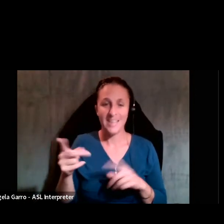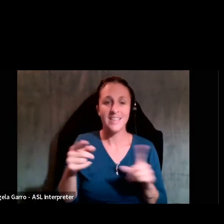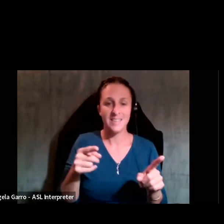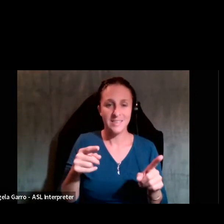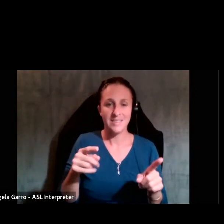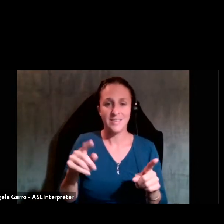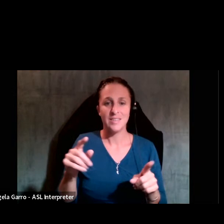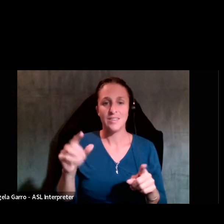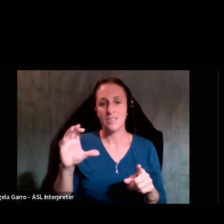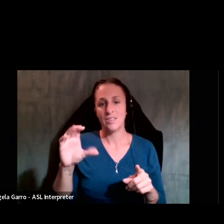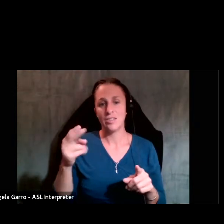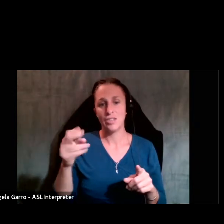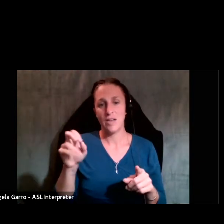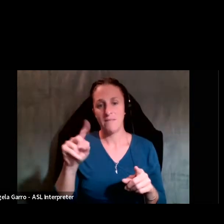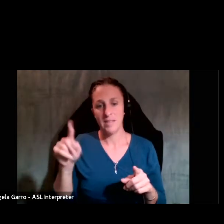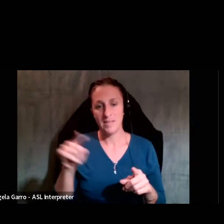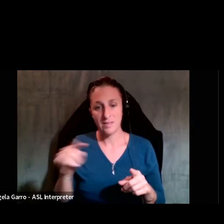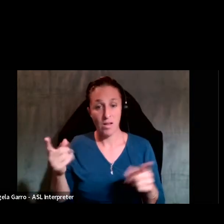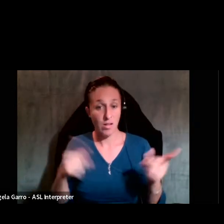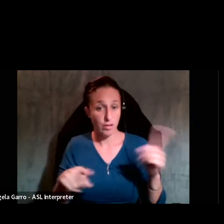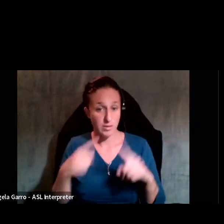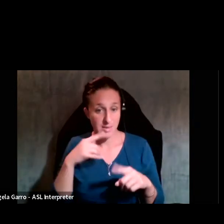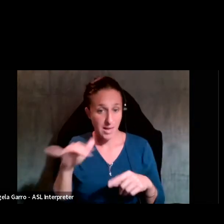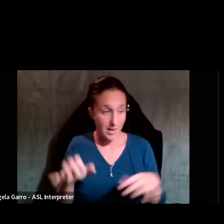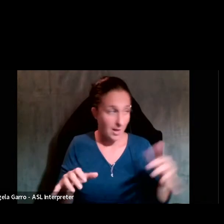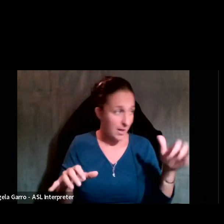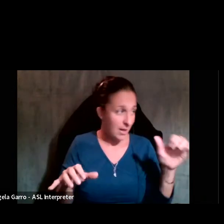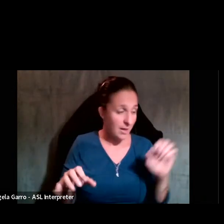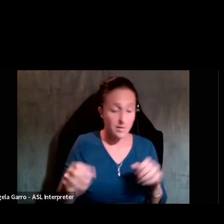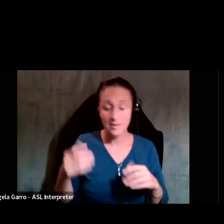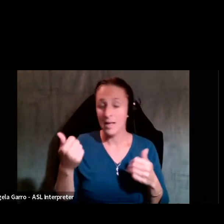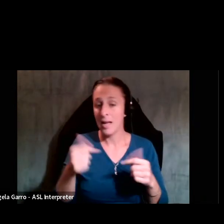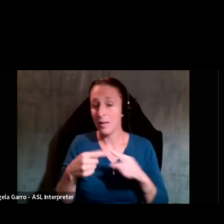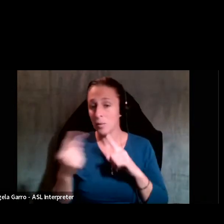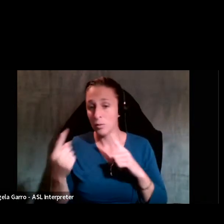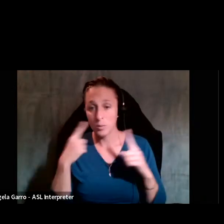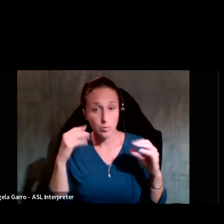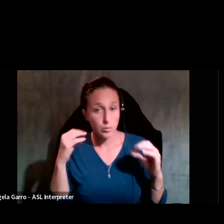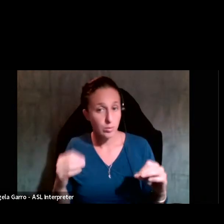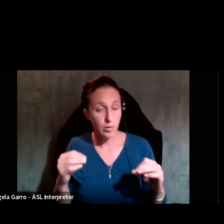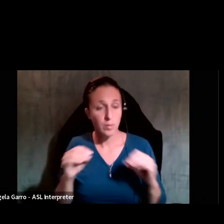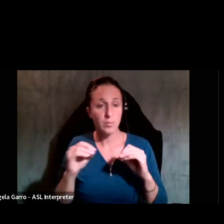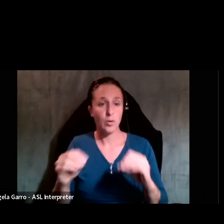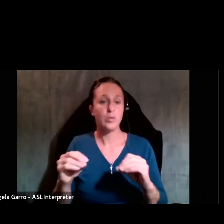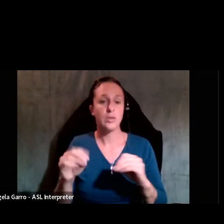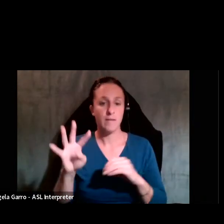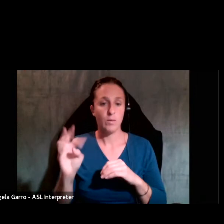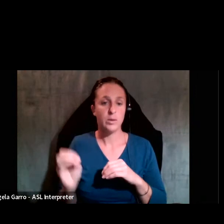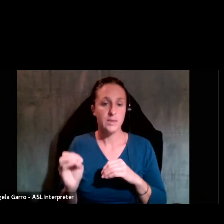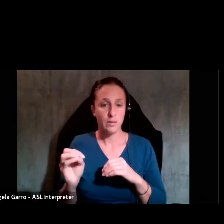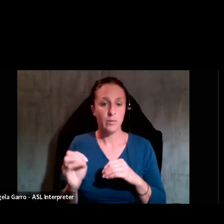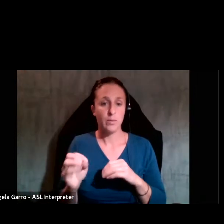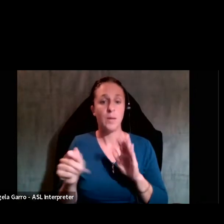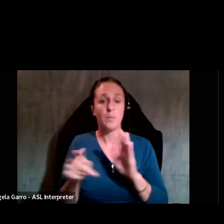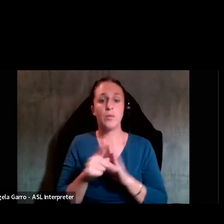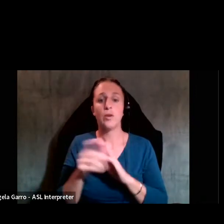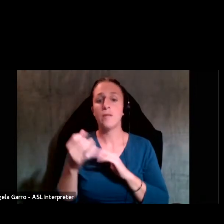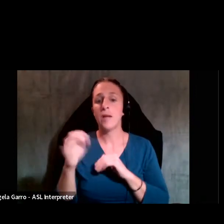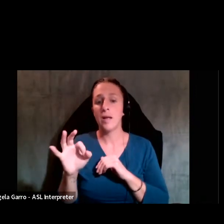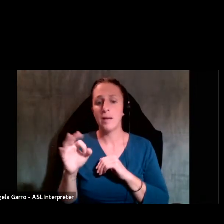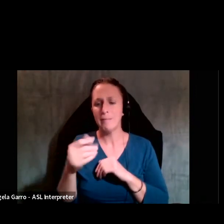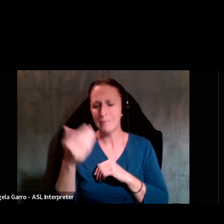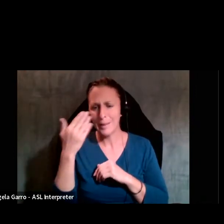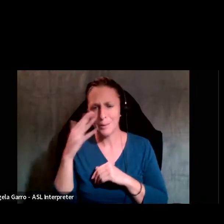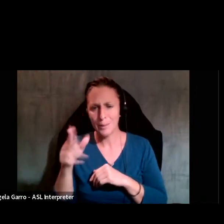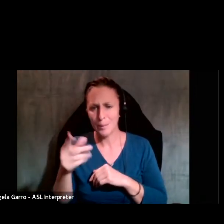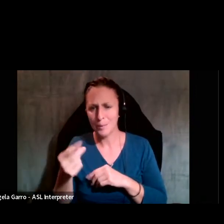Second by trustee Chavez. All those in favor, please say aye. Aye. Aye. Any opposed? Hearing none, motion carried 4-0. Approval of, I don't know what